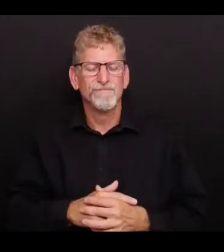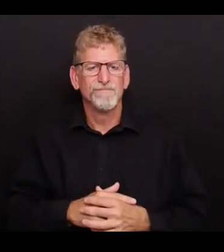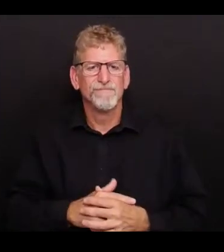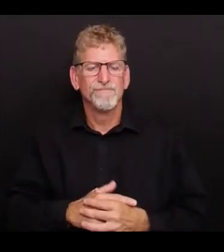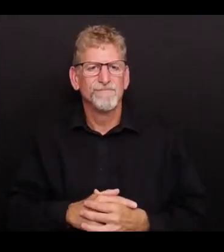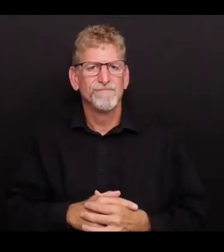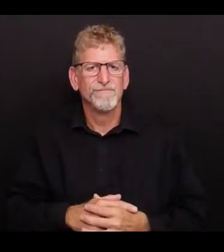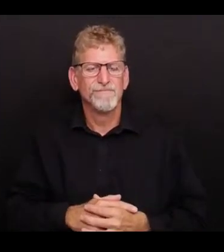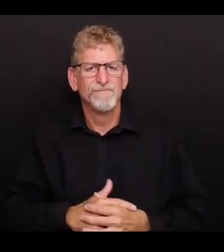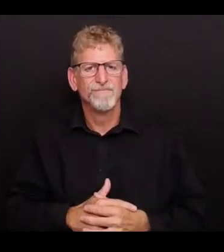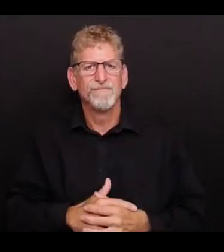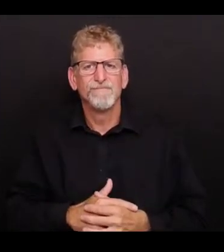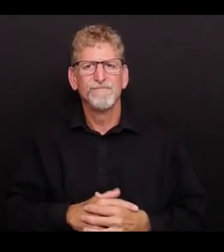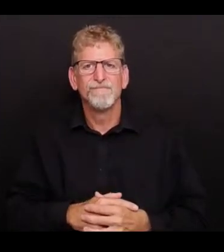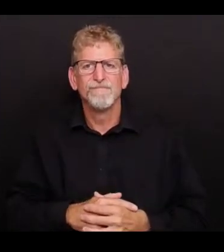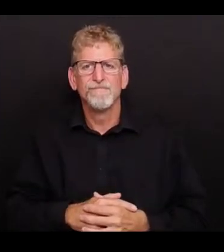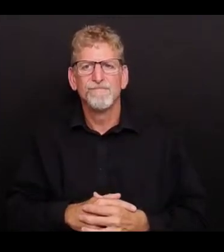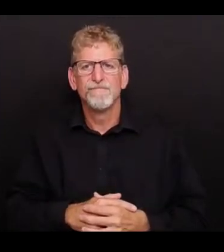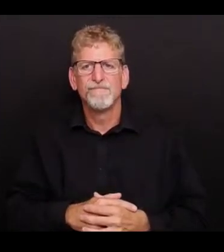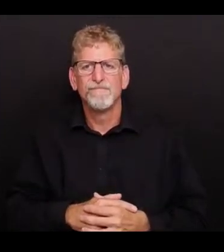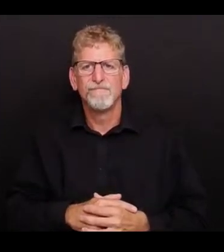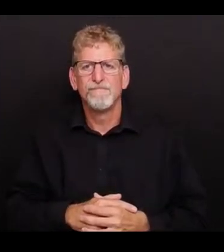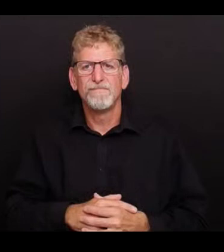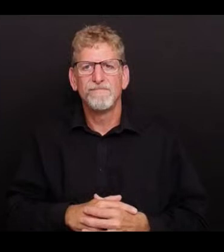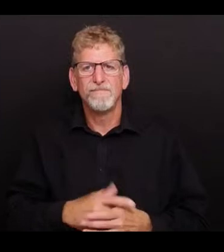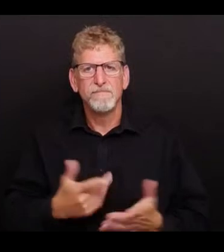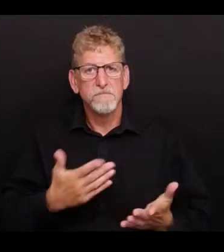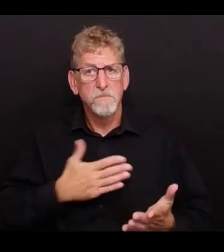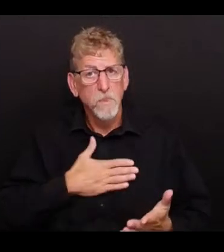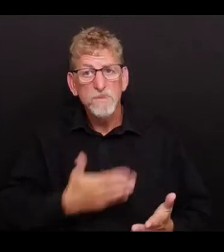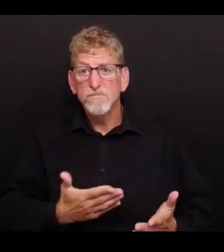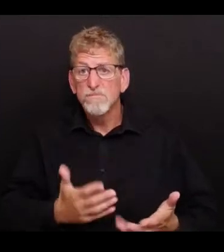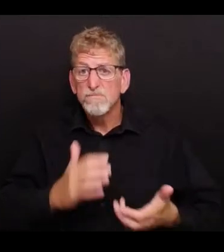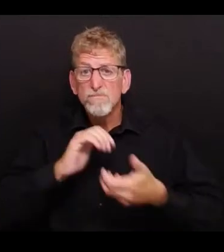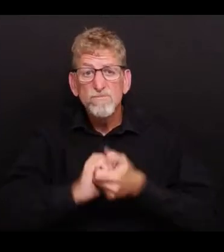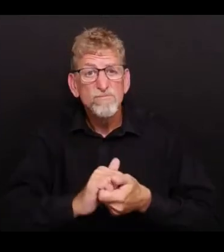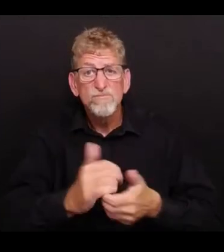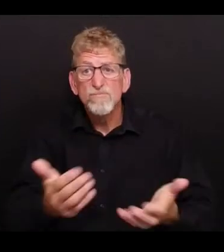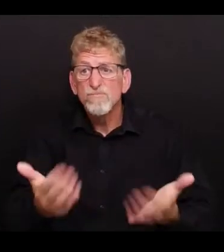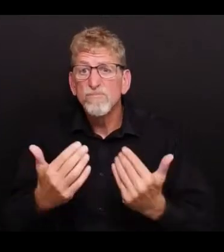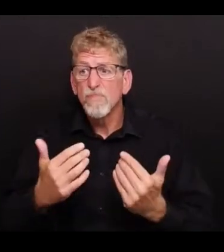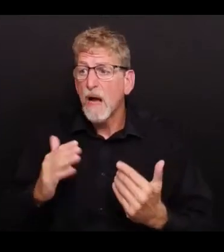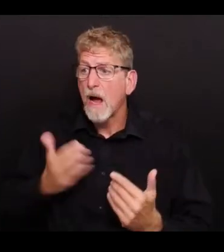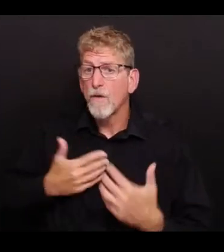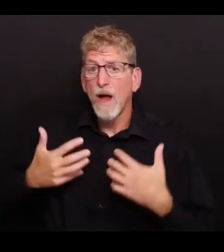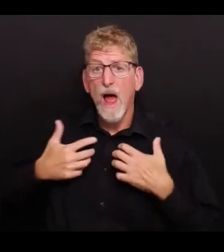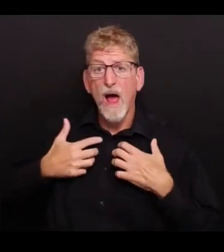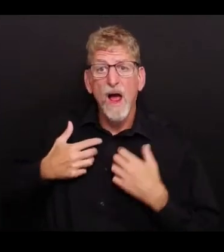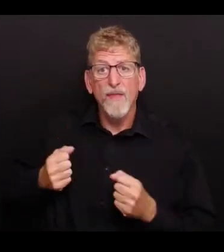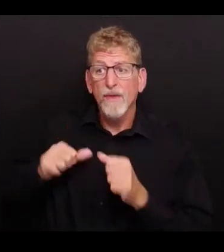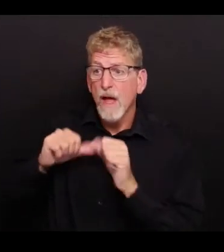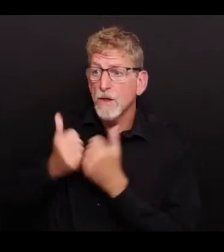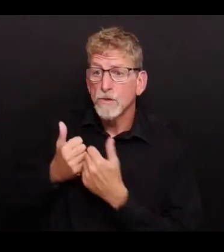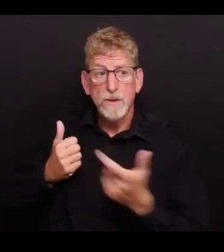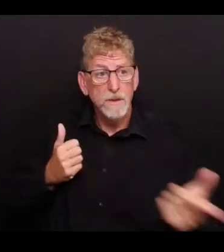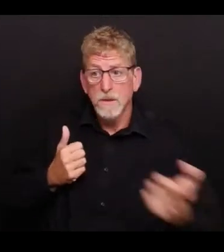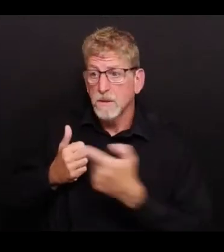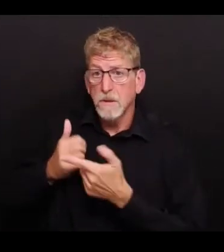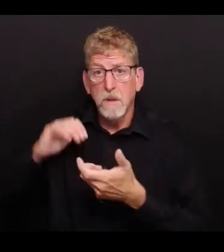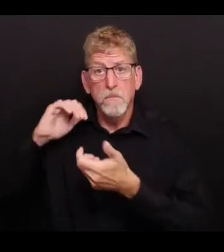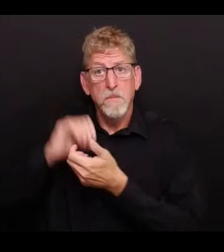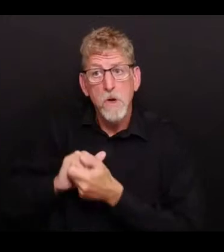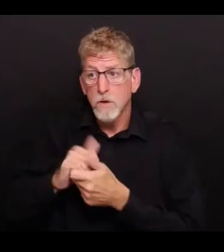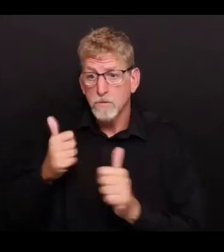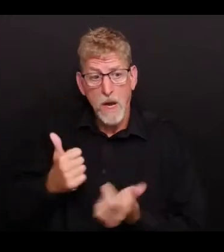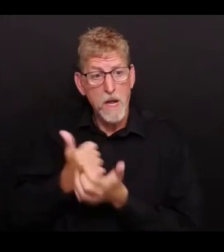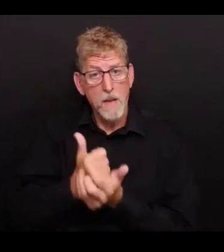if any, based on what we see in cases as well as what we see in some of those masking policies. And so